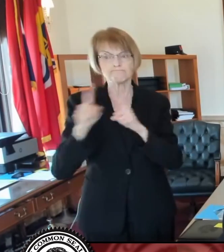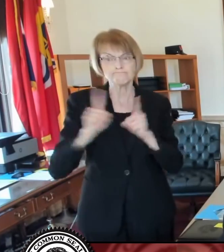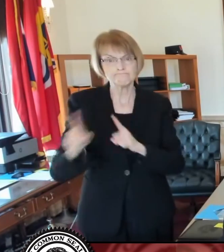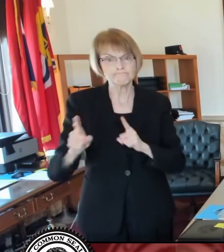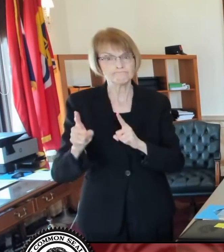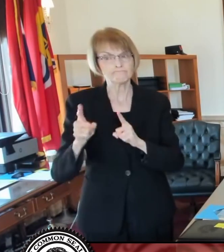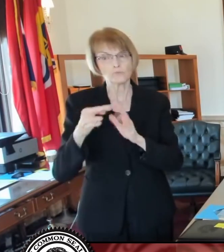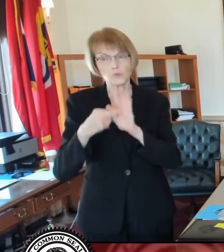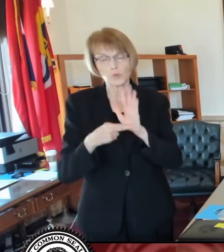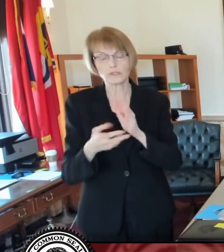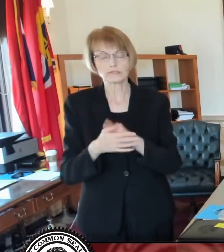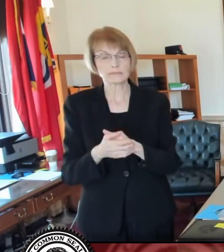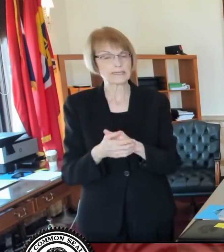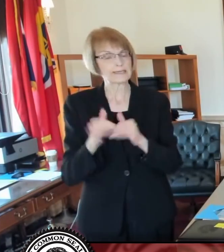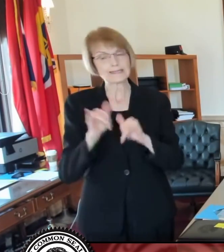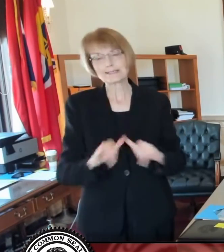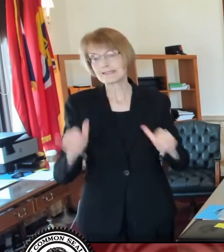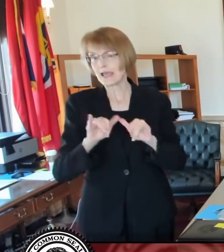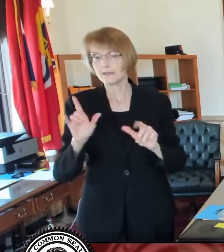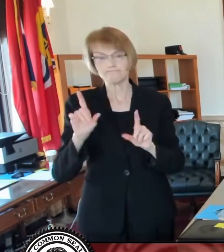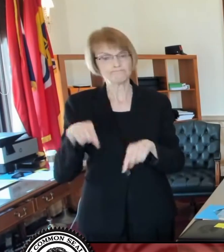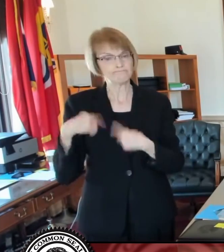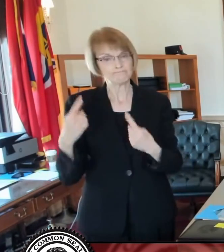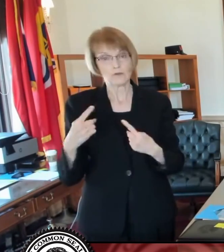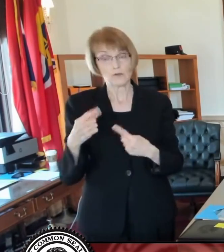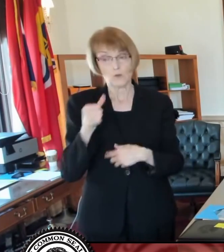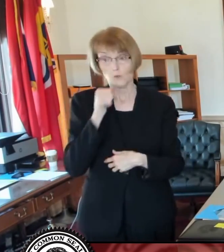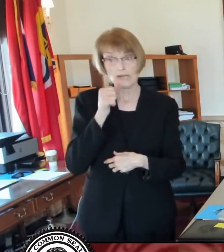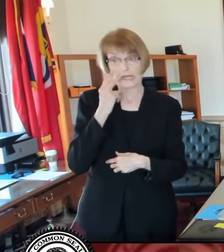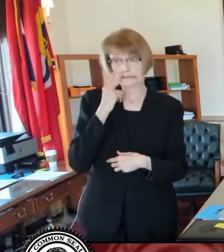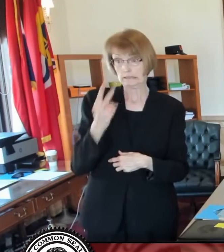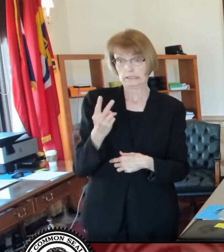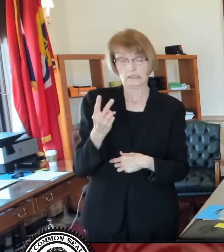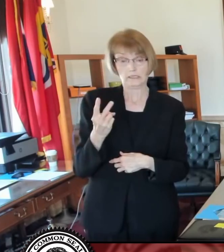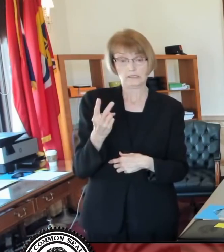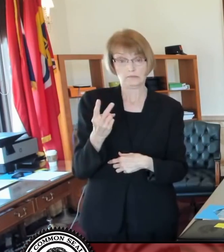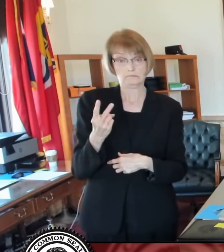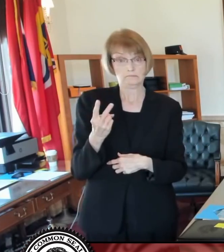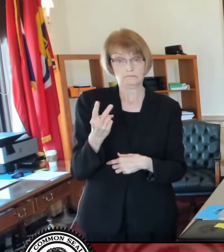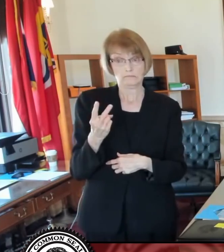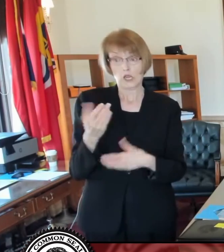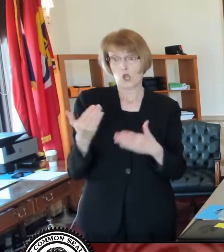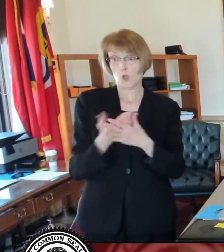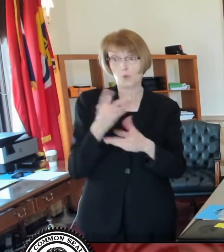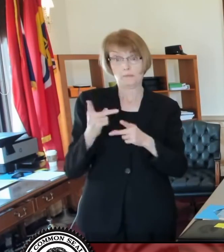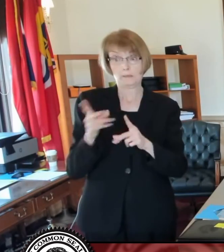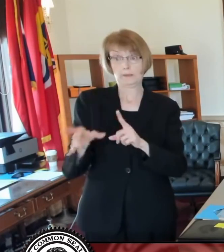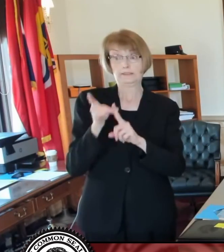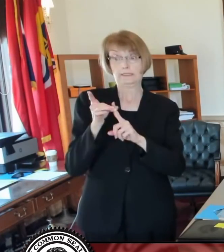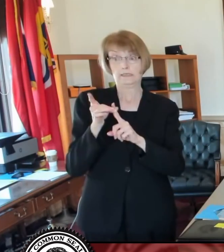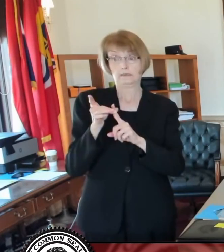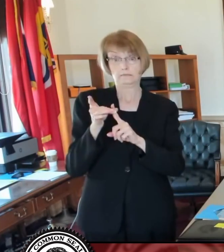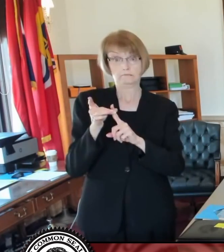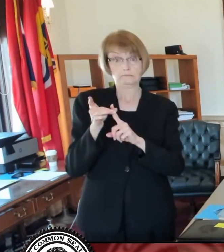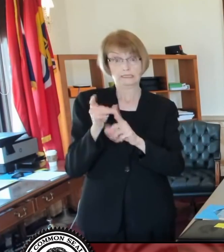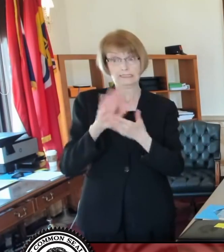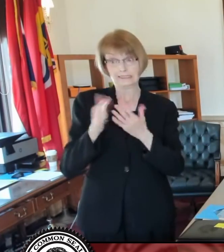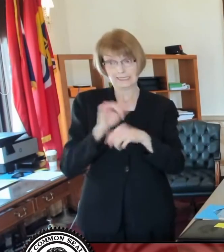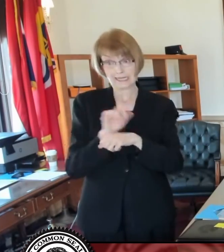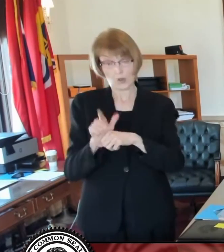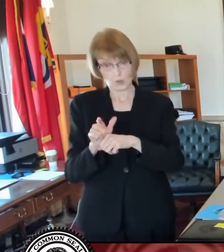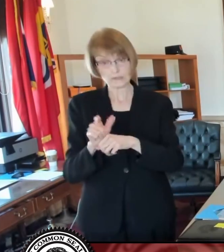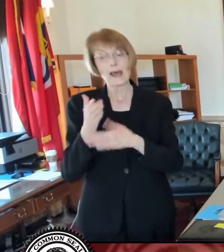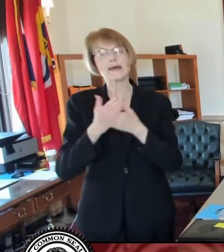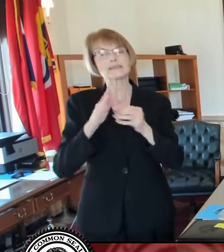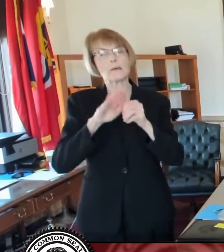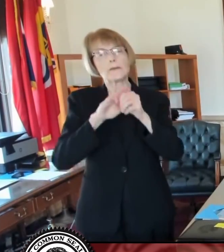and I guess I want to say that we aren't seeing an uptick in new cases here in the city of St. Louis. There are some